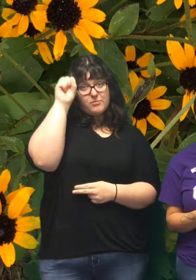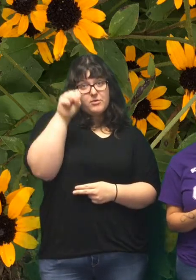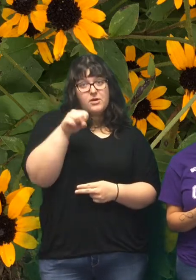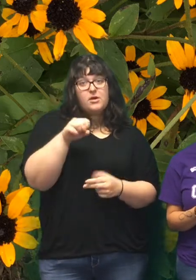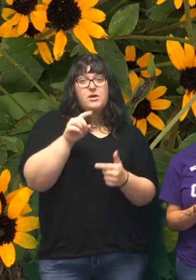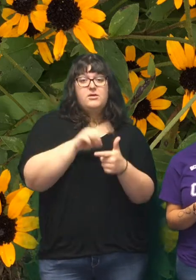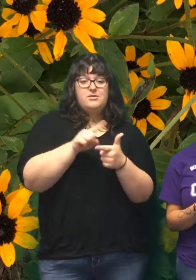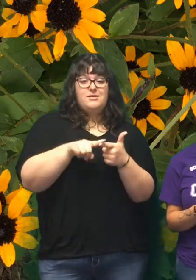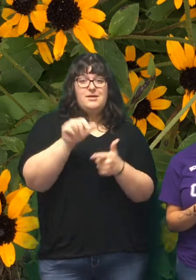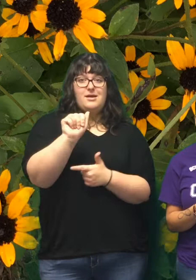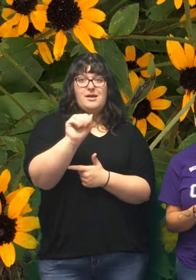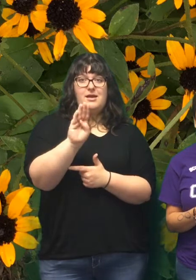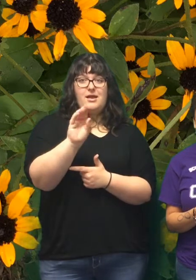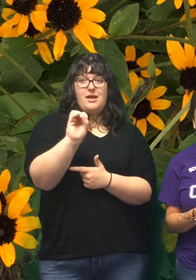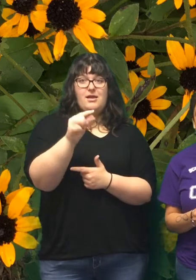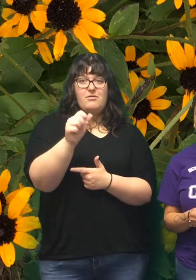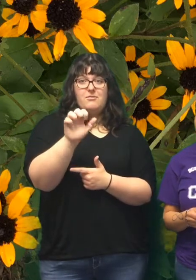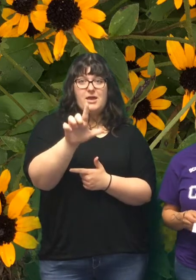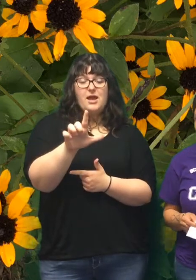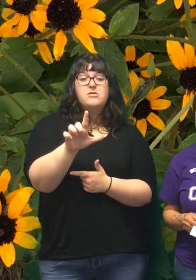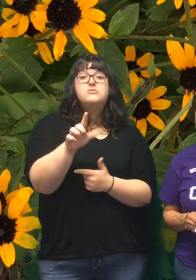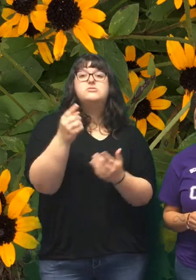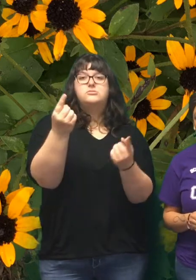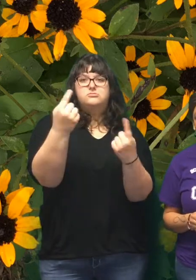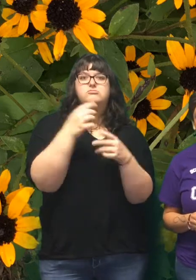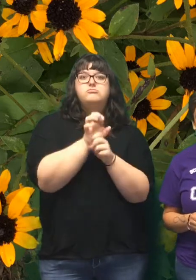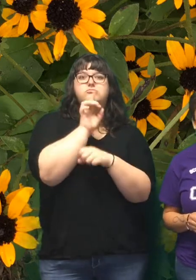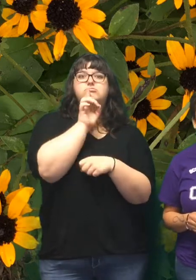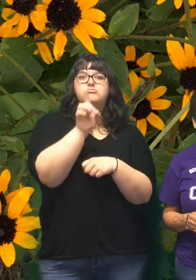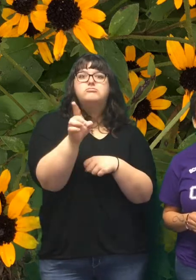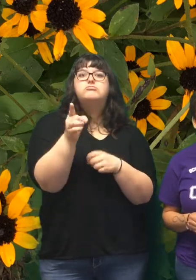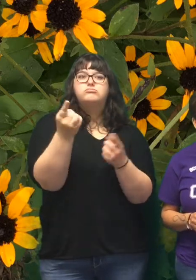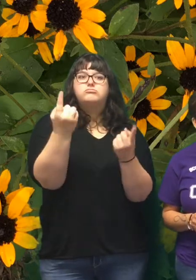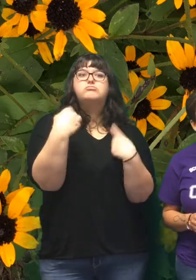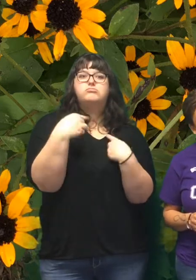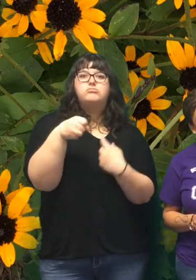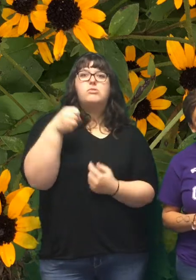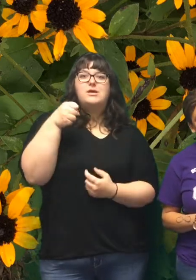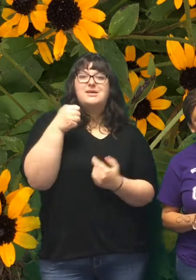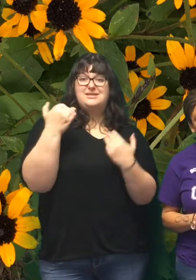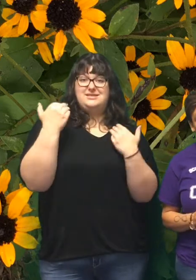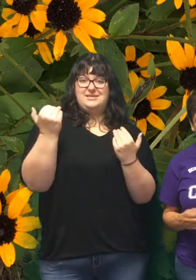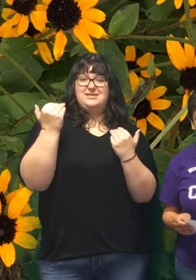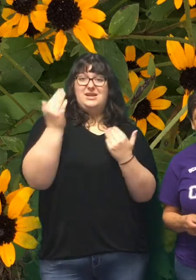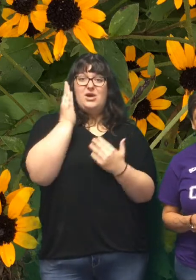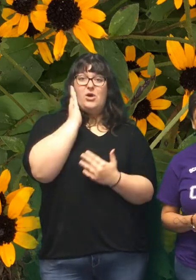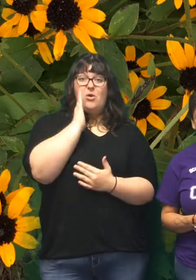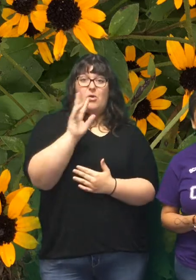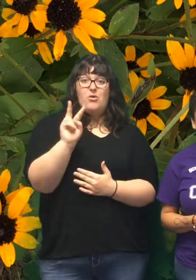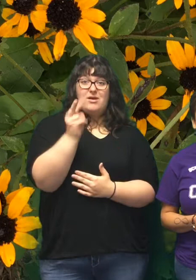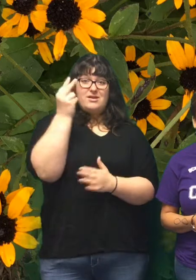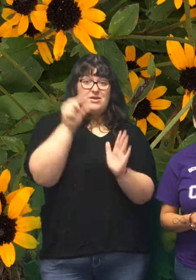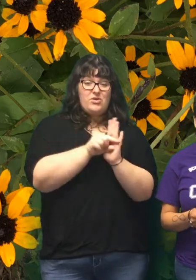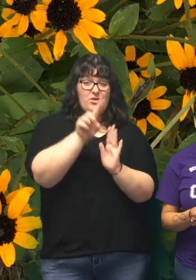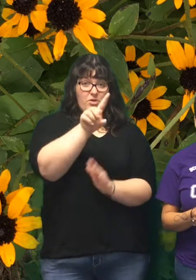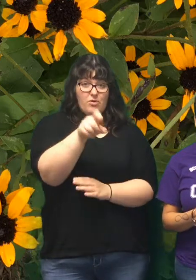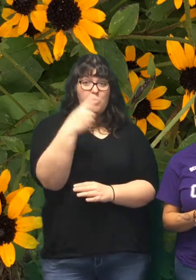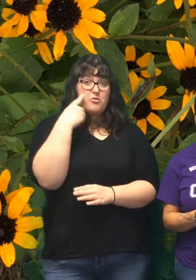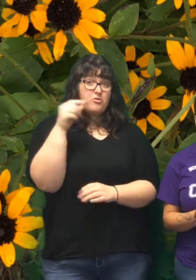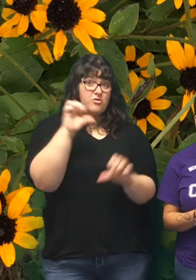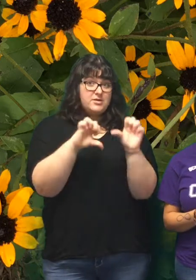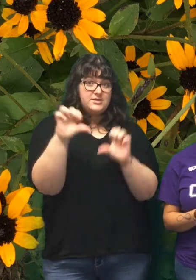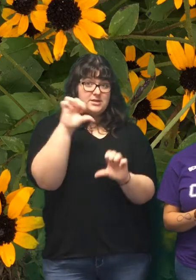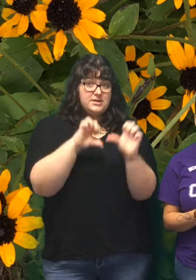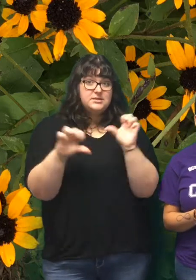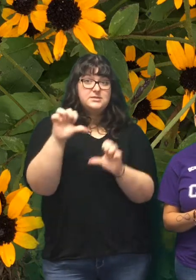and Abigail Vasquez Ortiz. So come, make sure you come and get your bags. Today will be the second grade question for